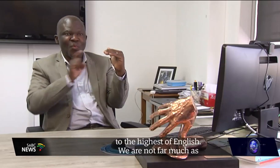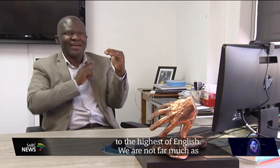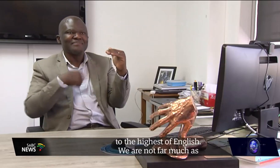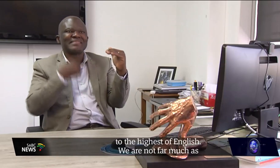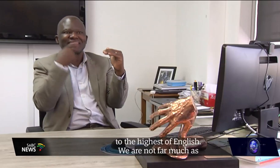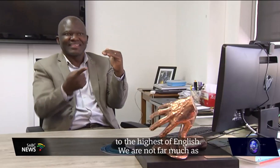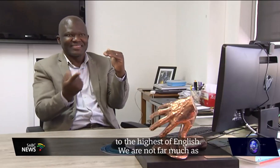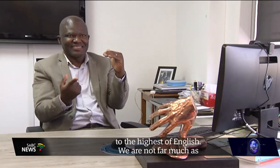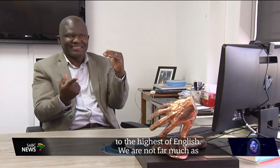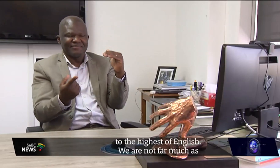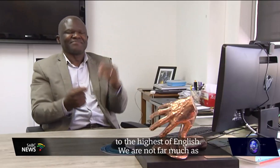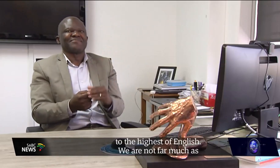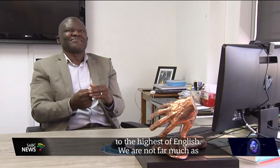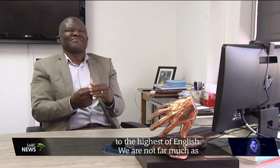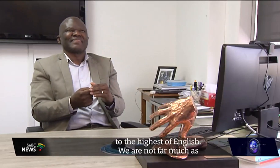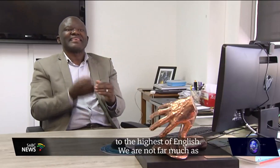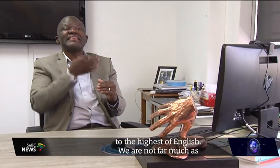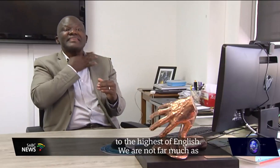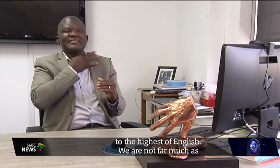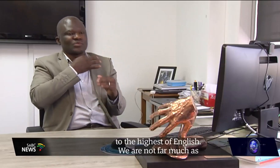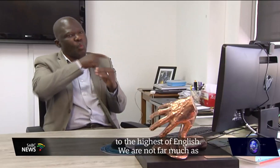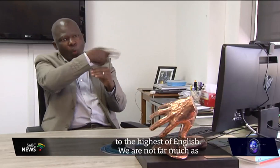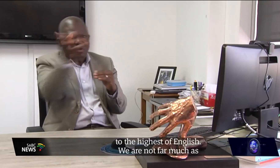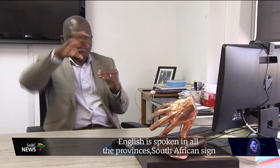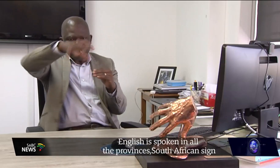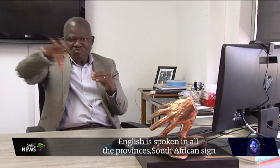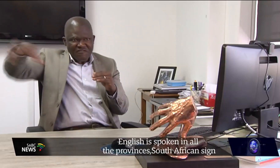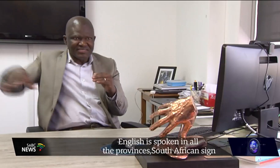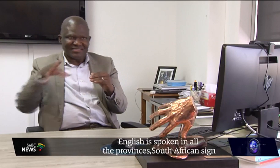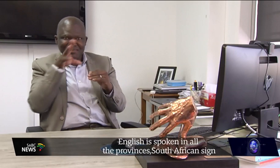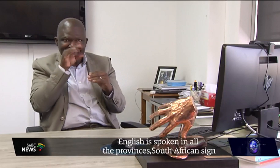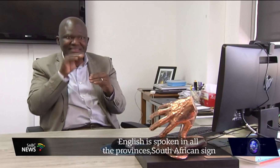re gaufinyana le yona English e re ko tlhalosetša gore